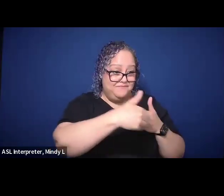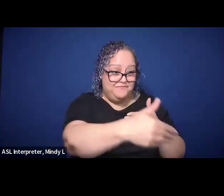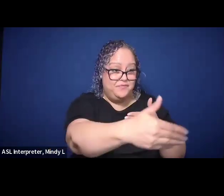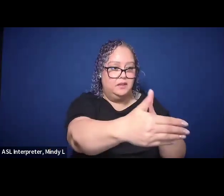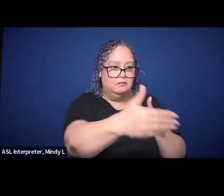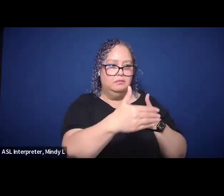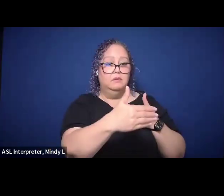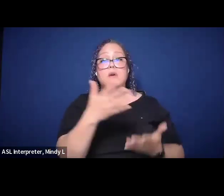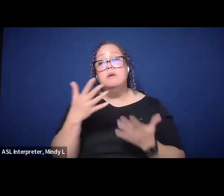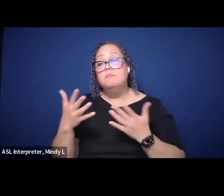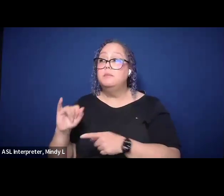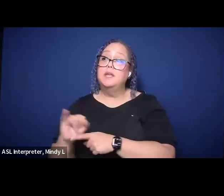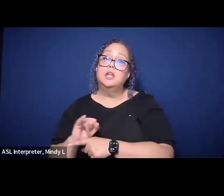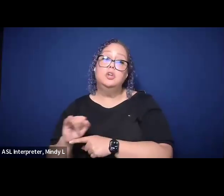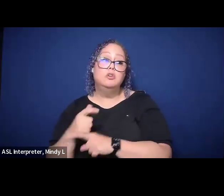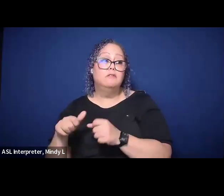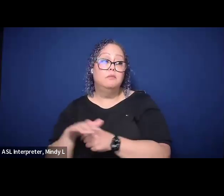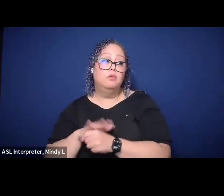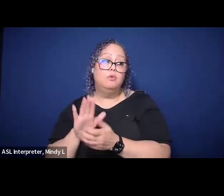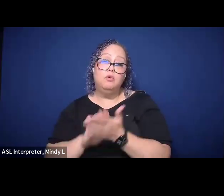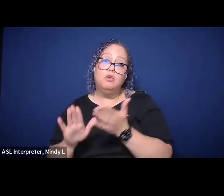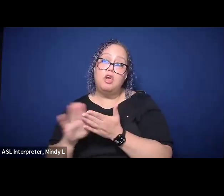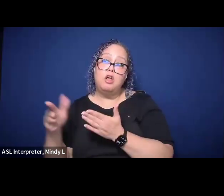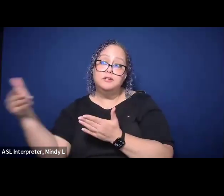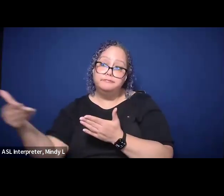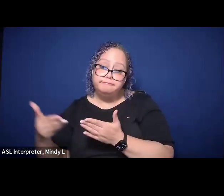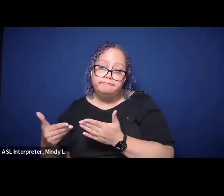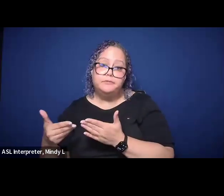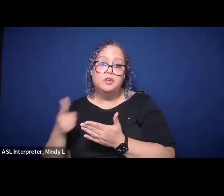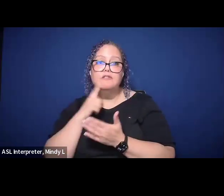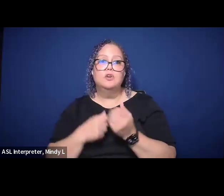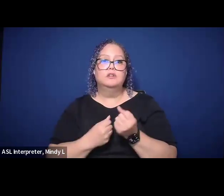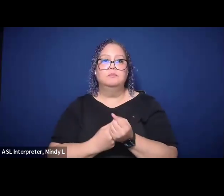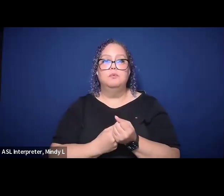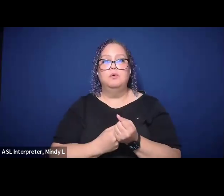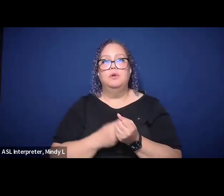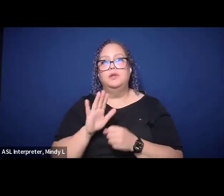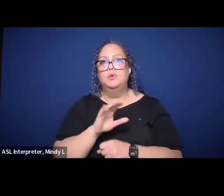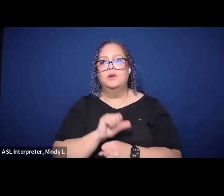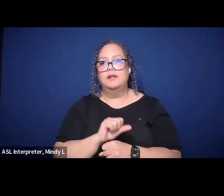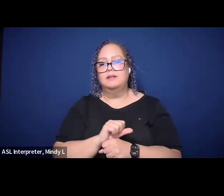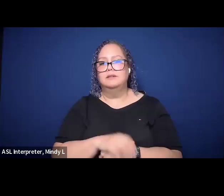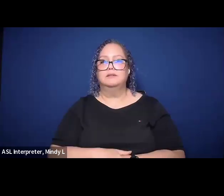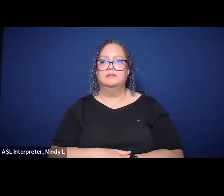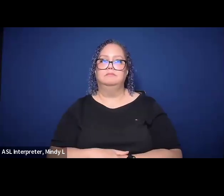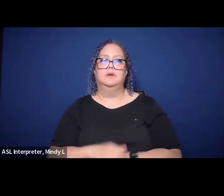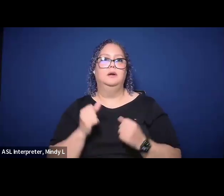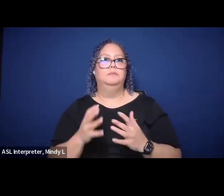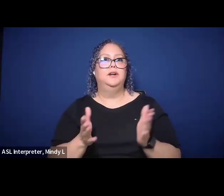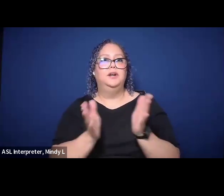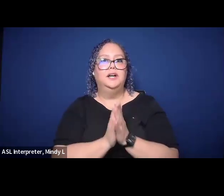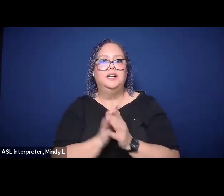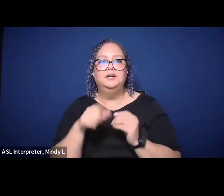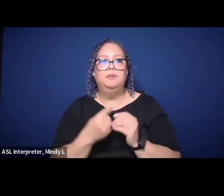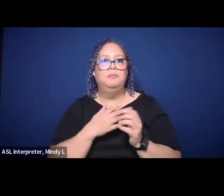college to help you with some of your tasks. All right, a lot of you are asking about my book in